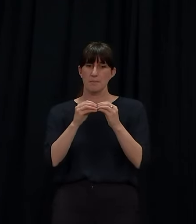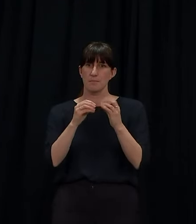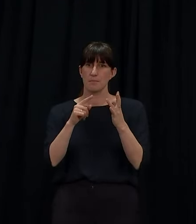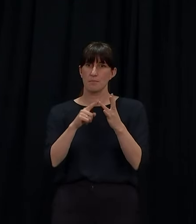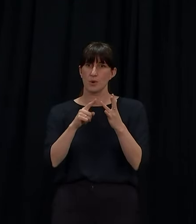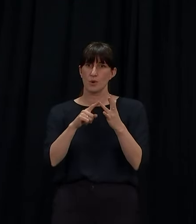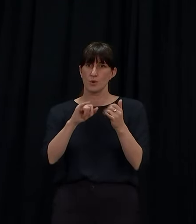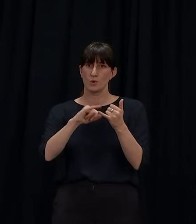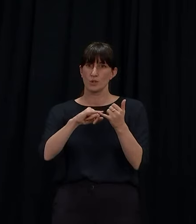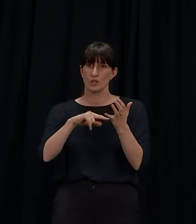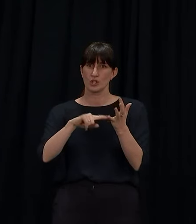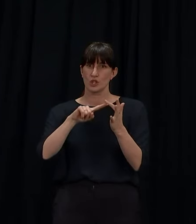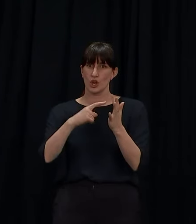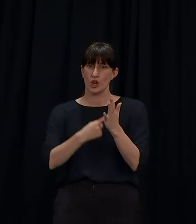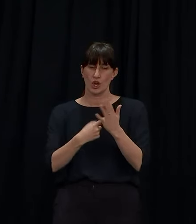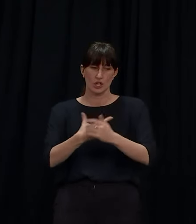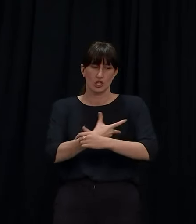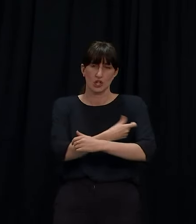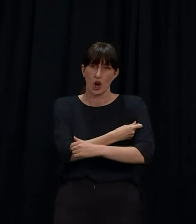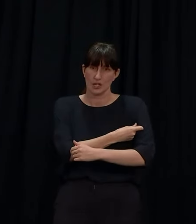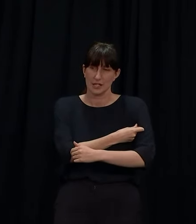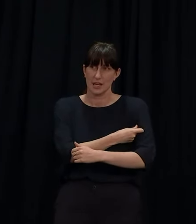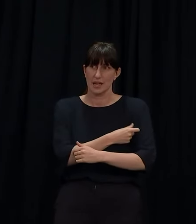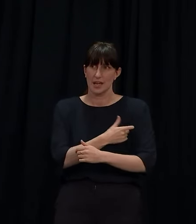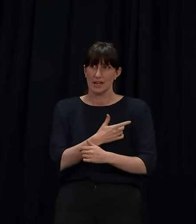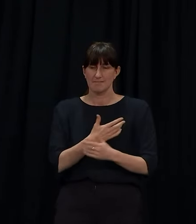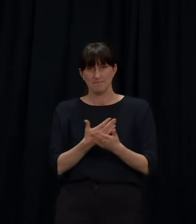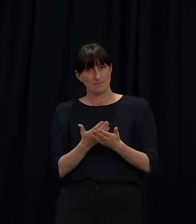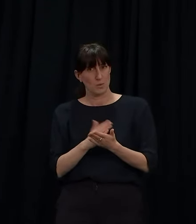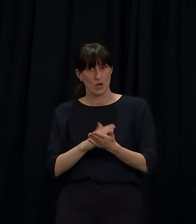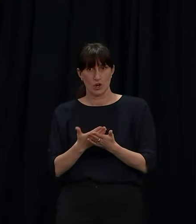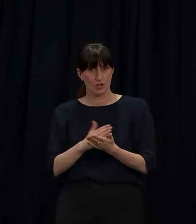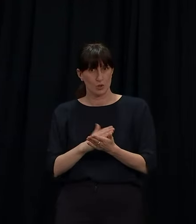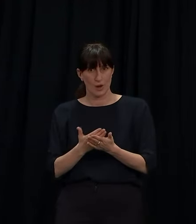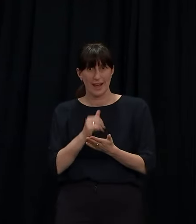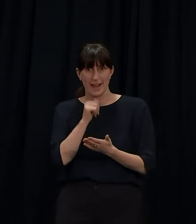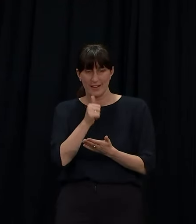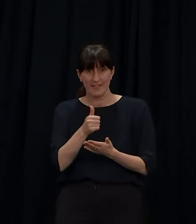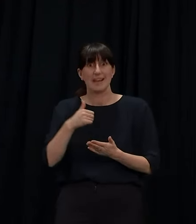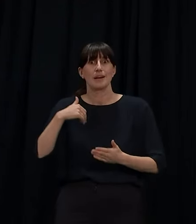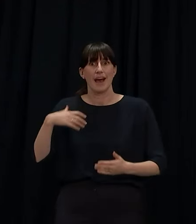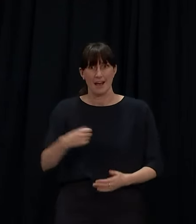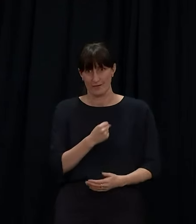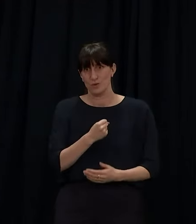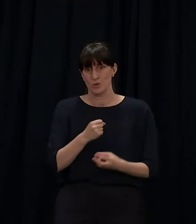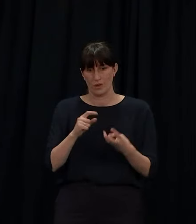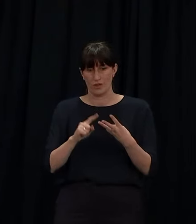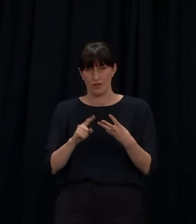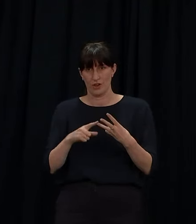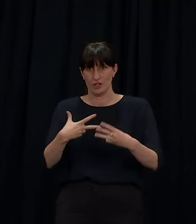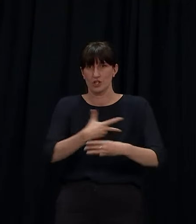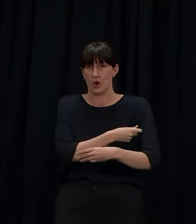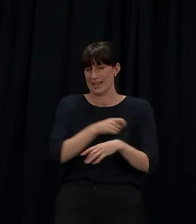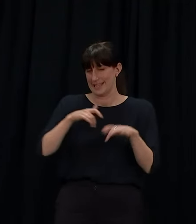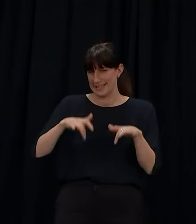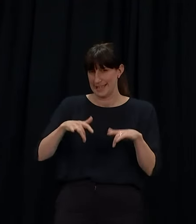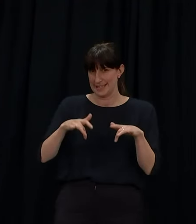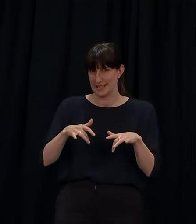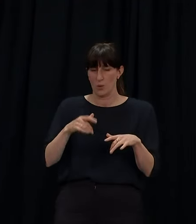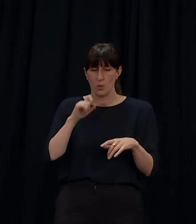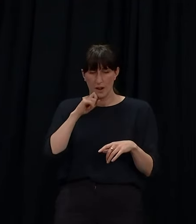issues with vaccines waning. The jury's really still out. We'll keep analysing all of the data and